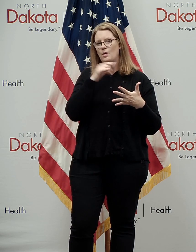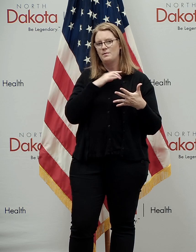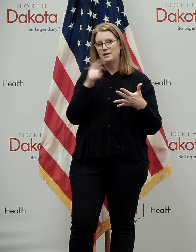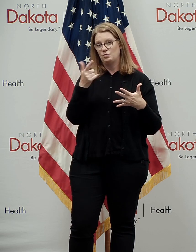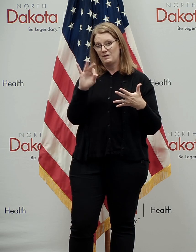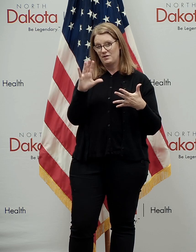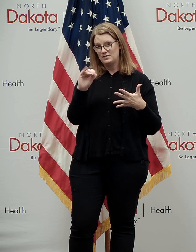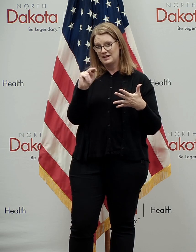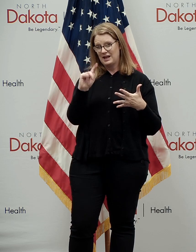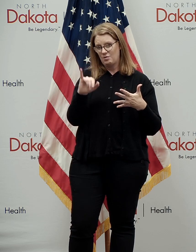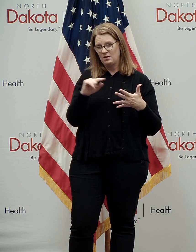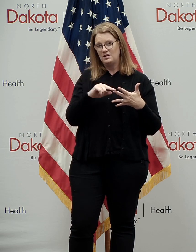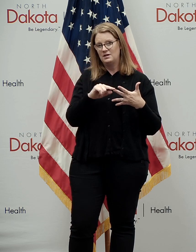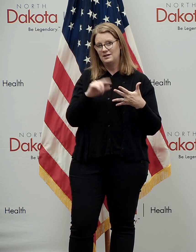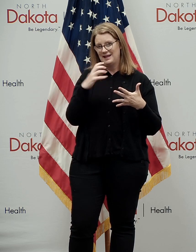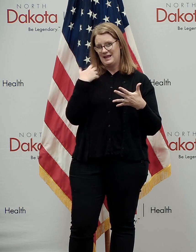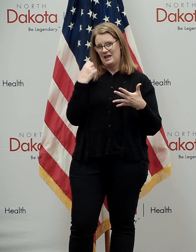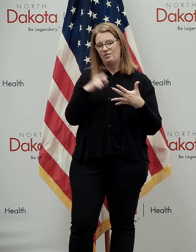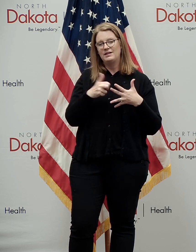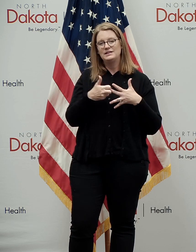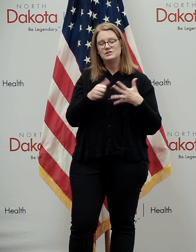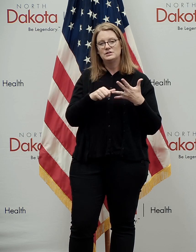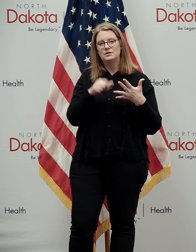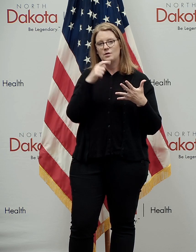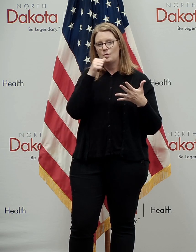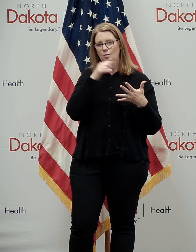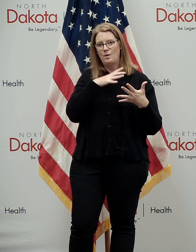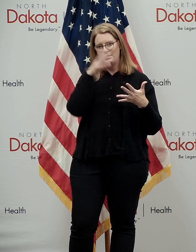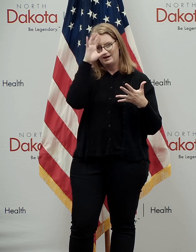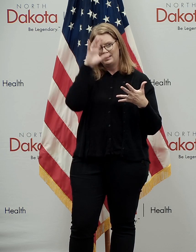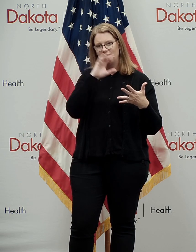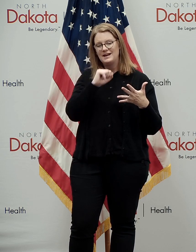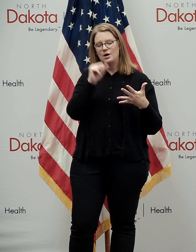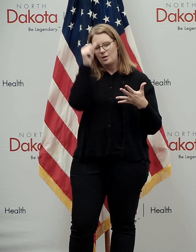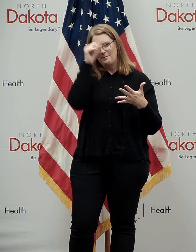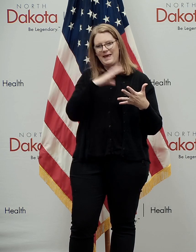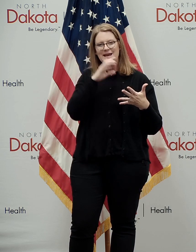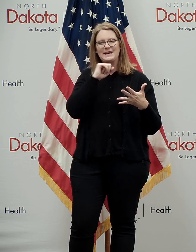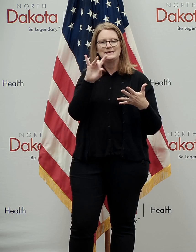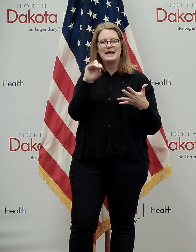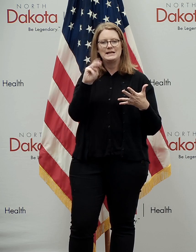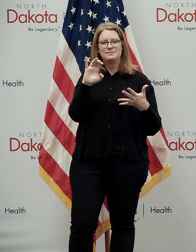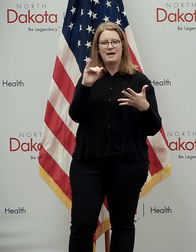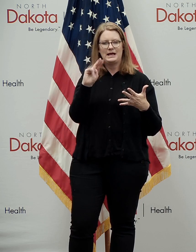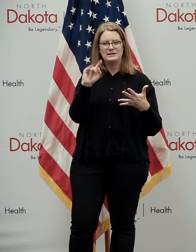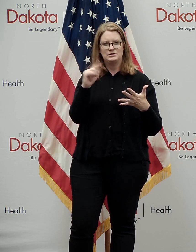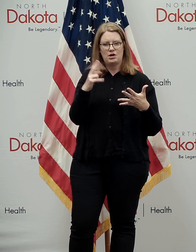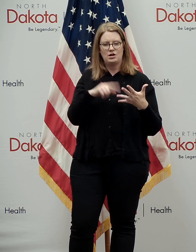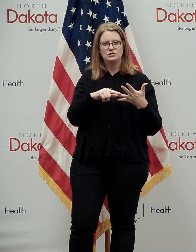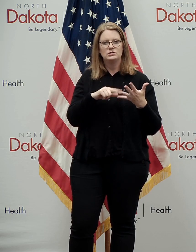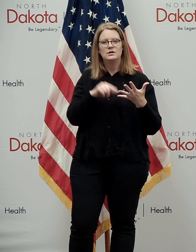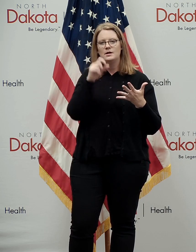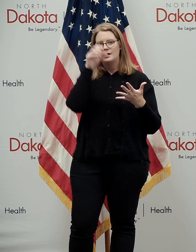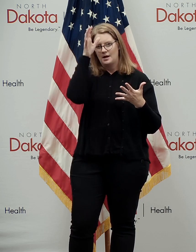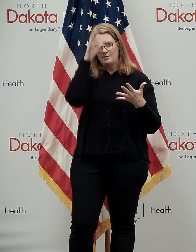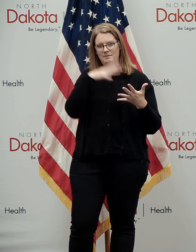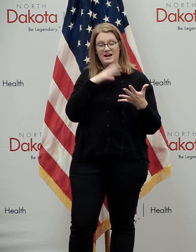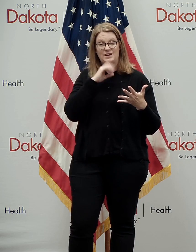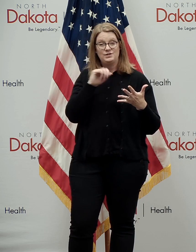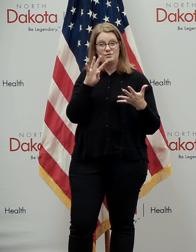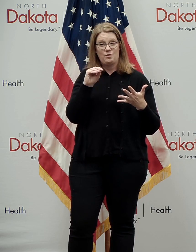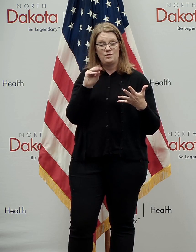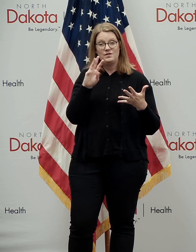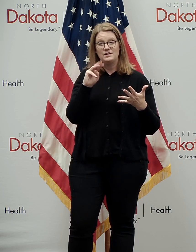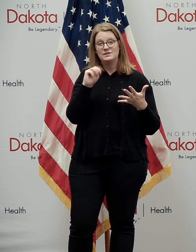in Grand Forks County, underlying health conditions, a man in 80s, McIntosh, with underlying health conditions, a man in his 40s in Benson